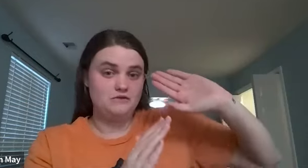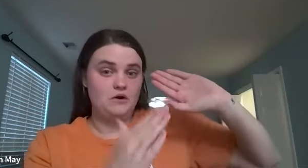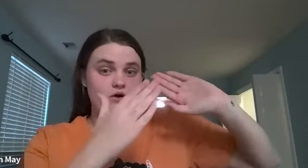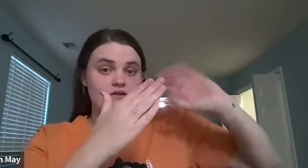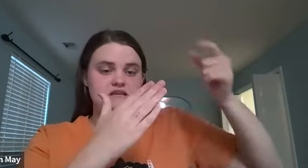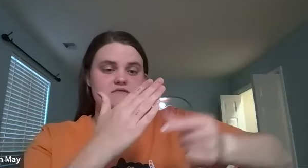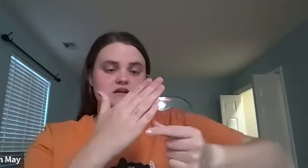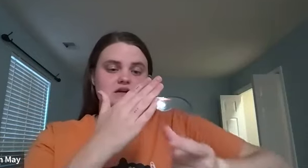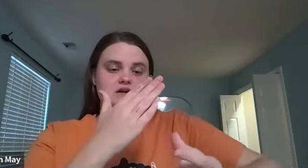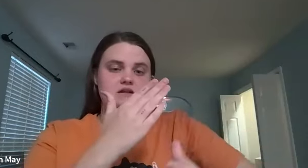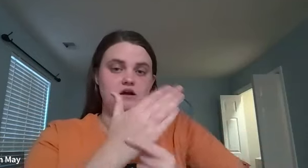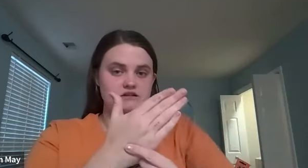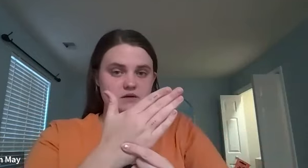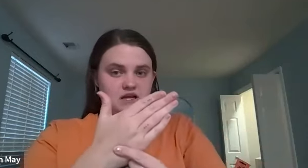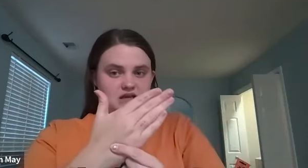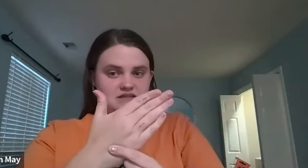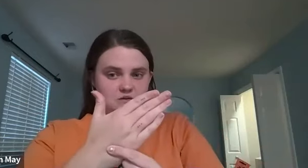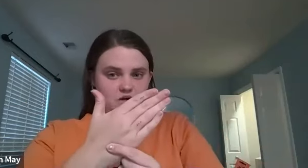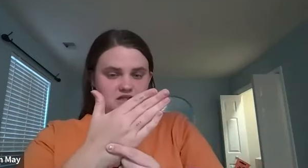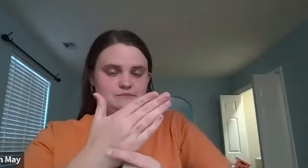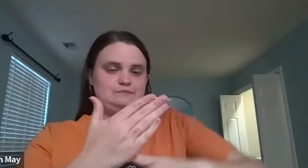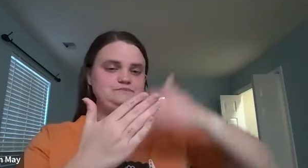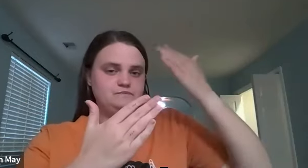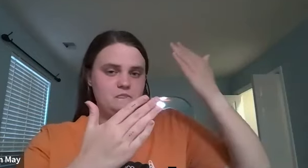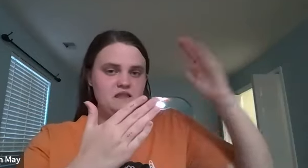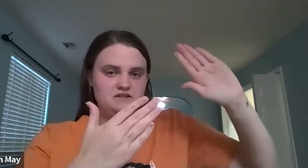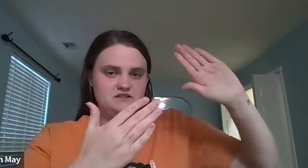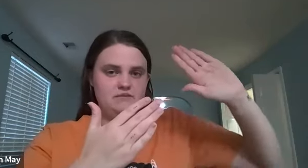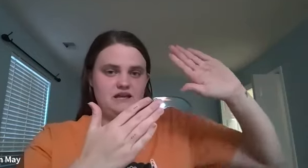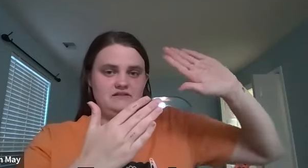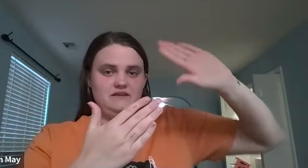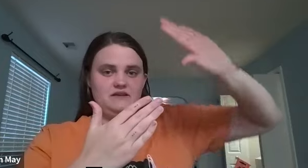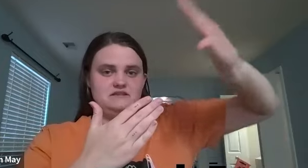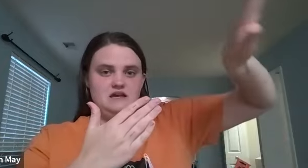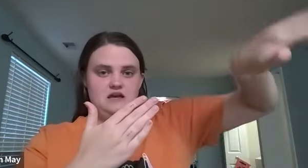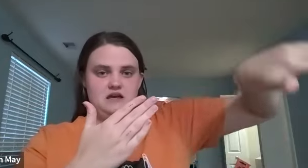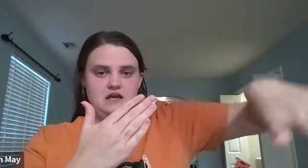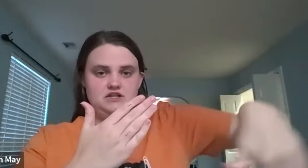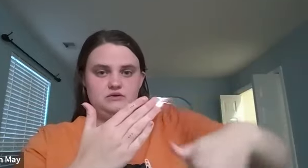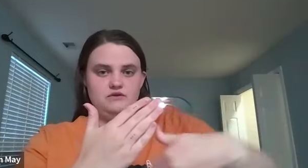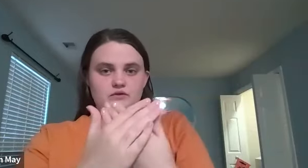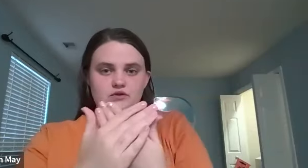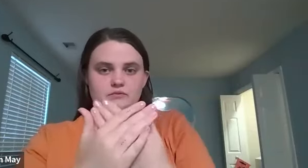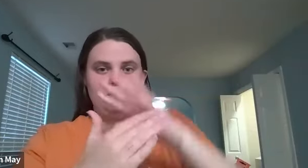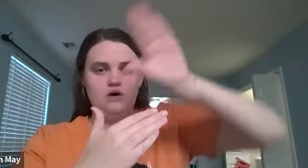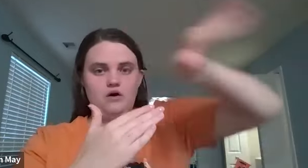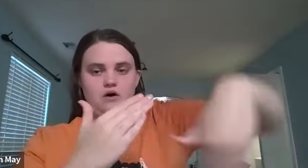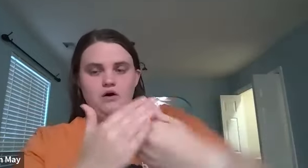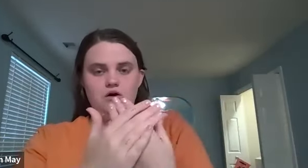for all is having non-dominant hand sideways, dominant hand like this, and do a full loop.